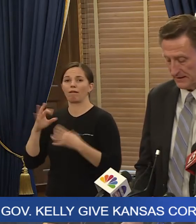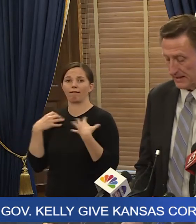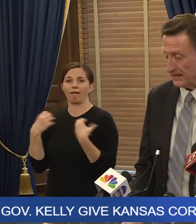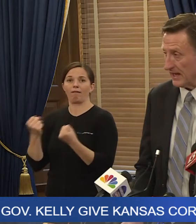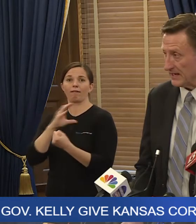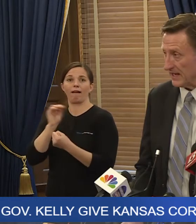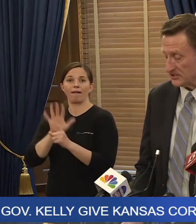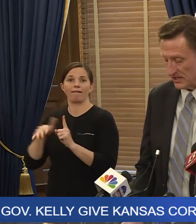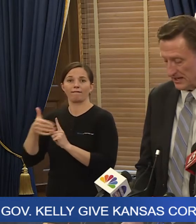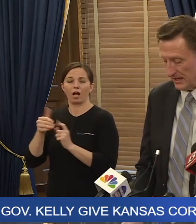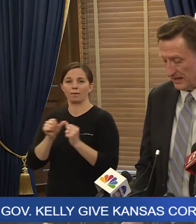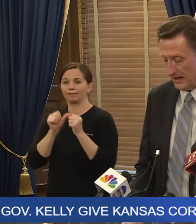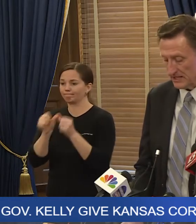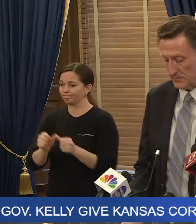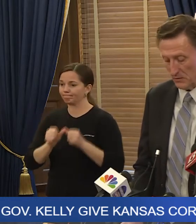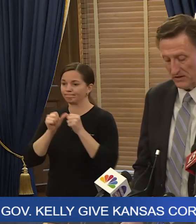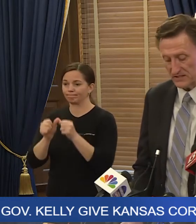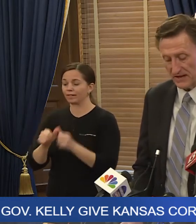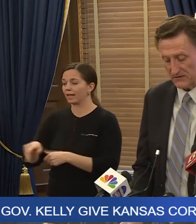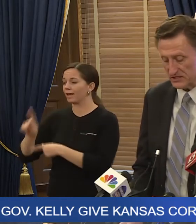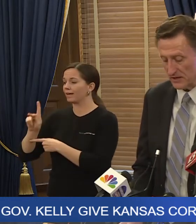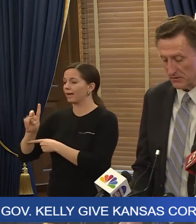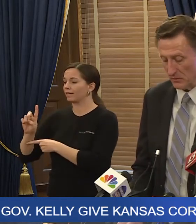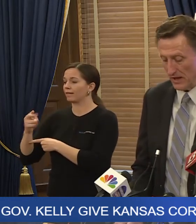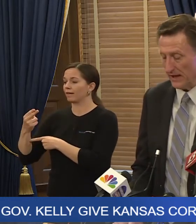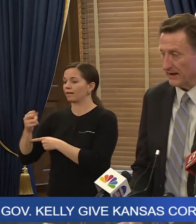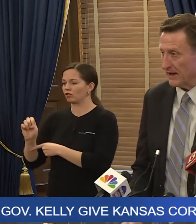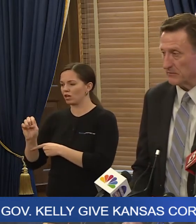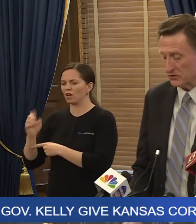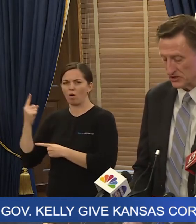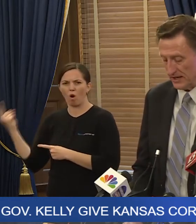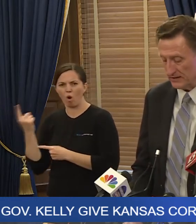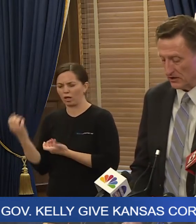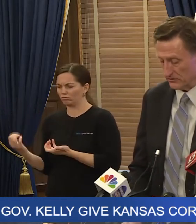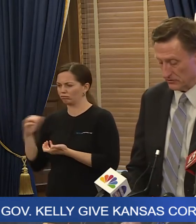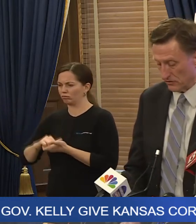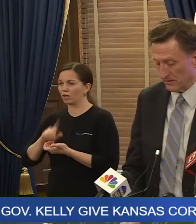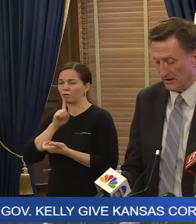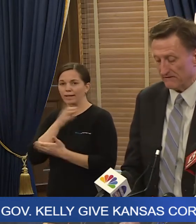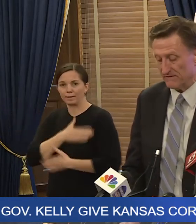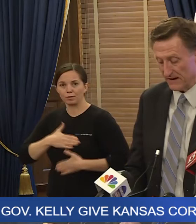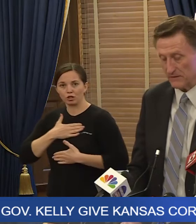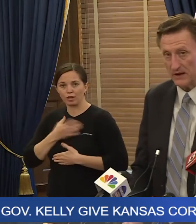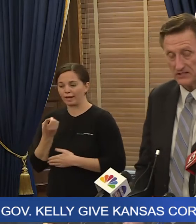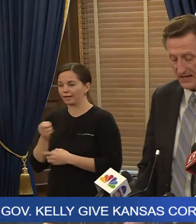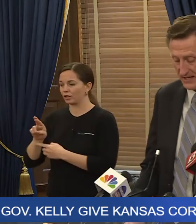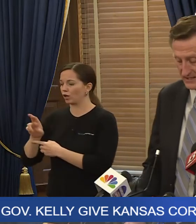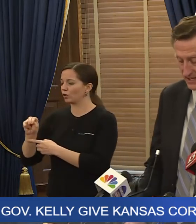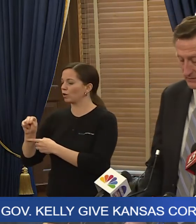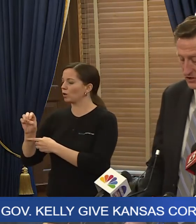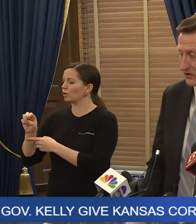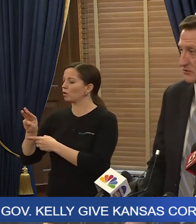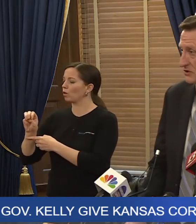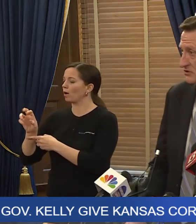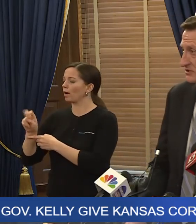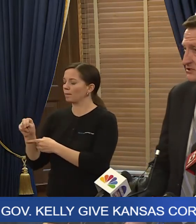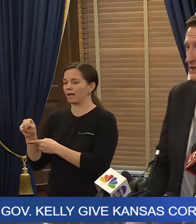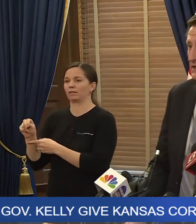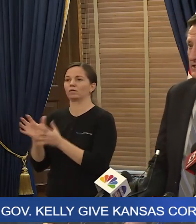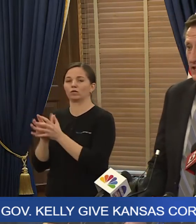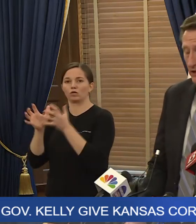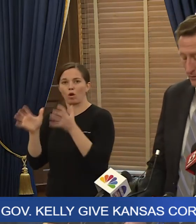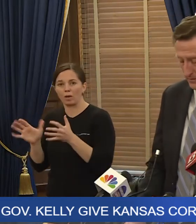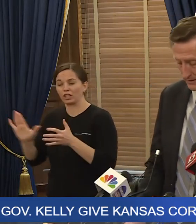constant. KDHE has been with us every step of the way, and I appreciate Dr. Norman very much and his team's